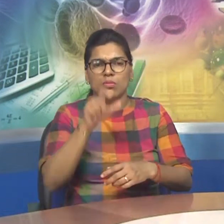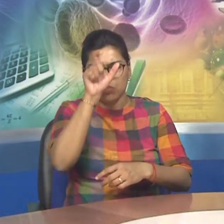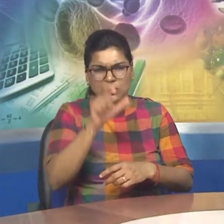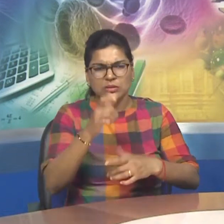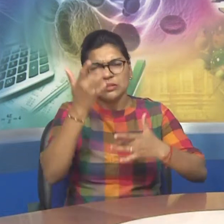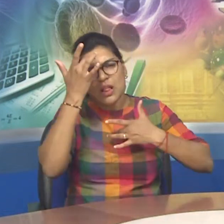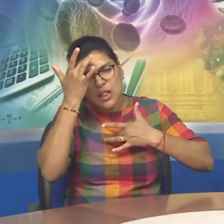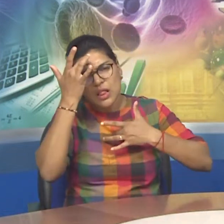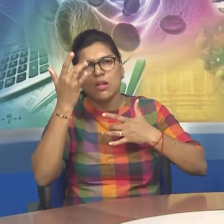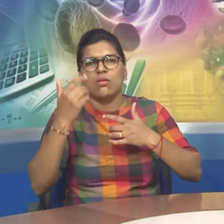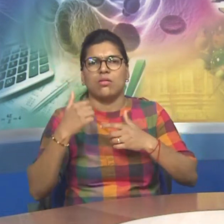treated,